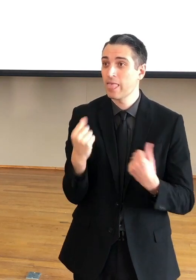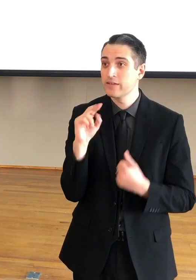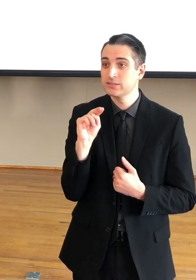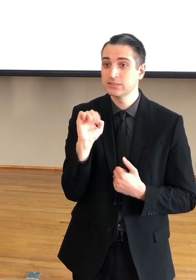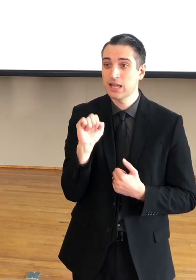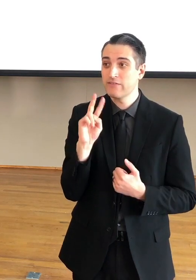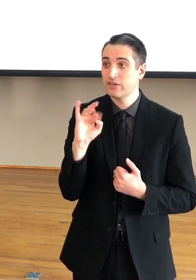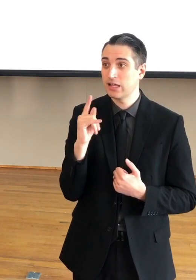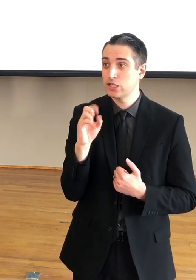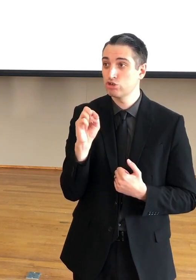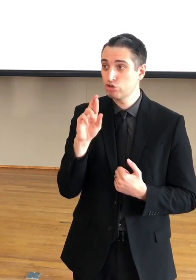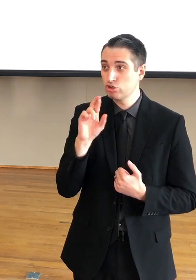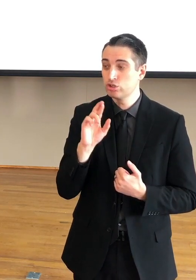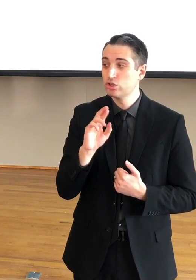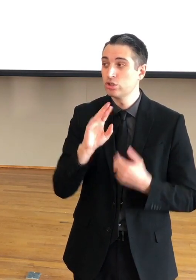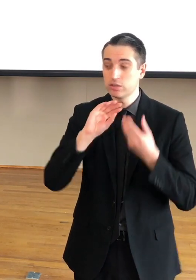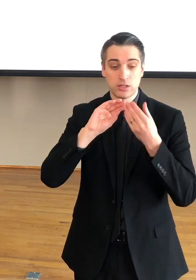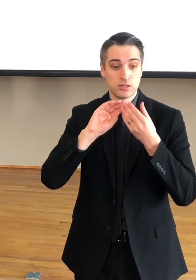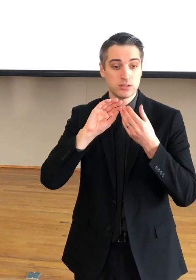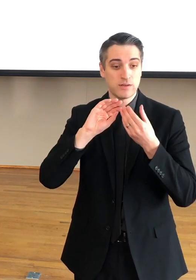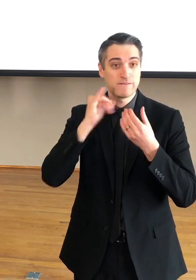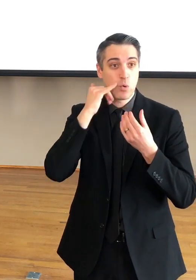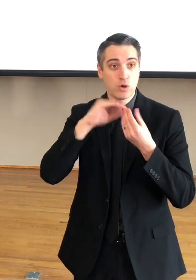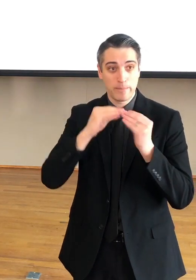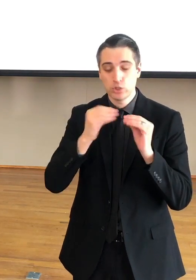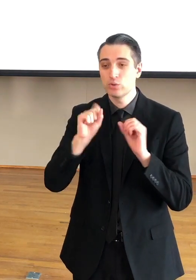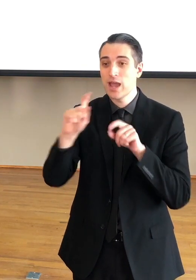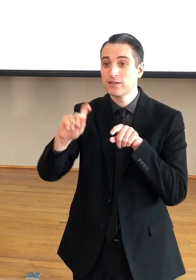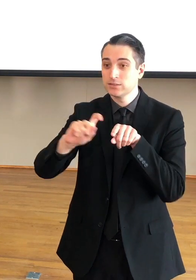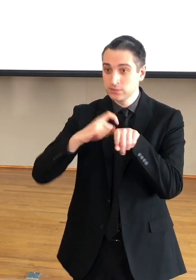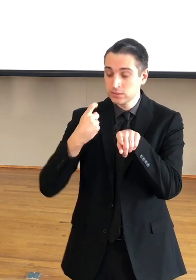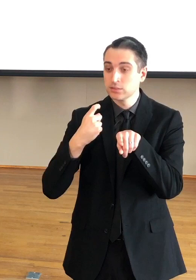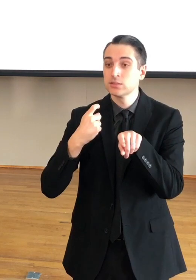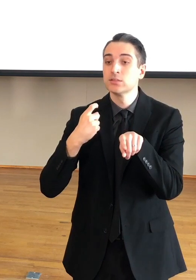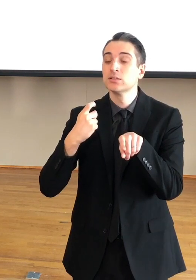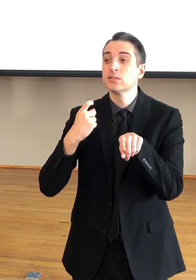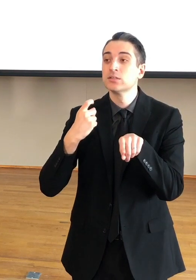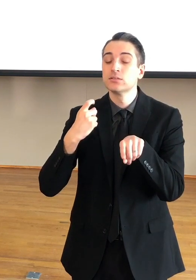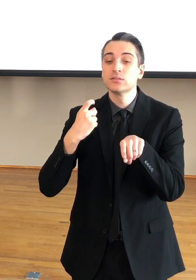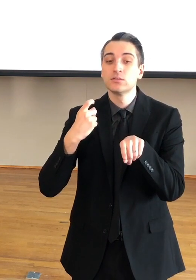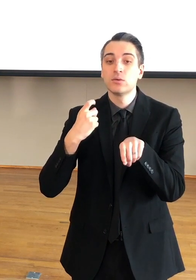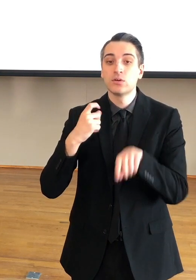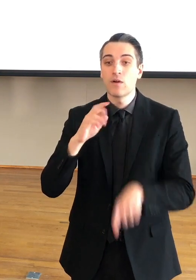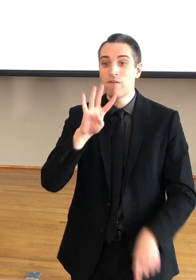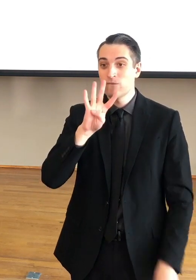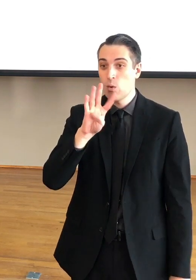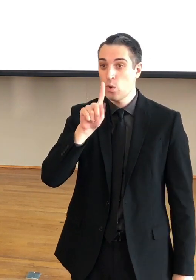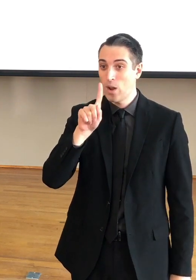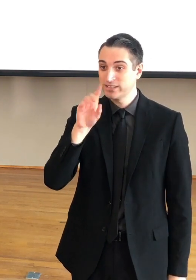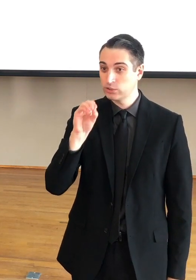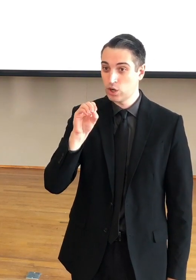navigators in our office? You can reach our health navigators at